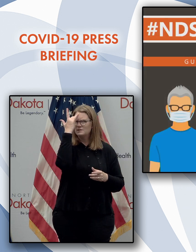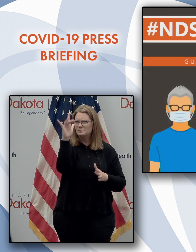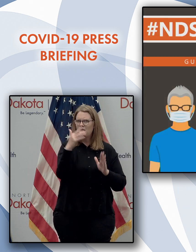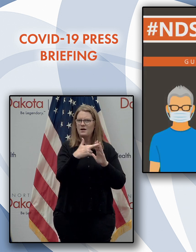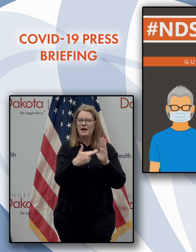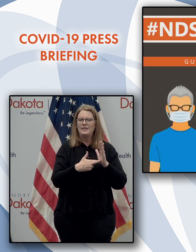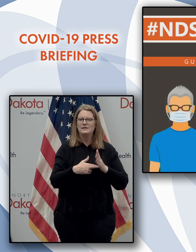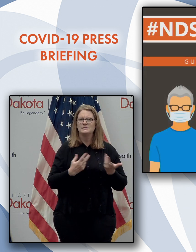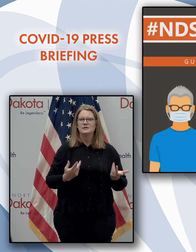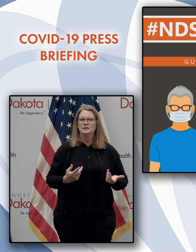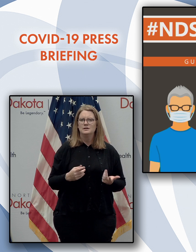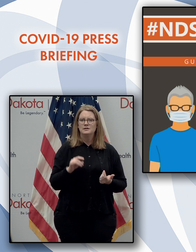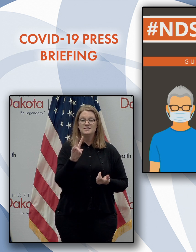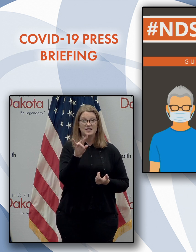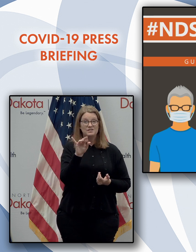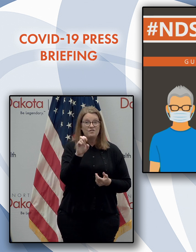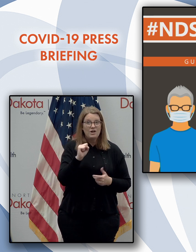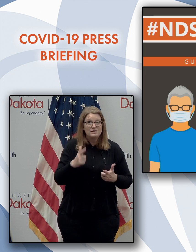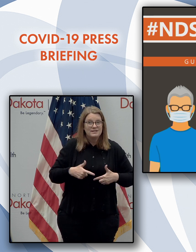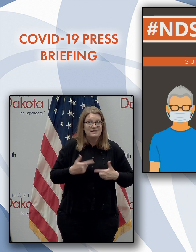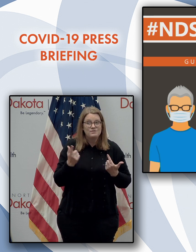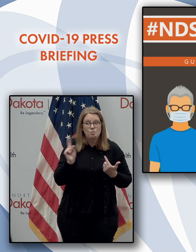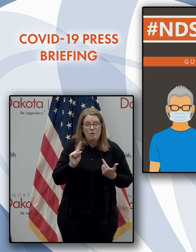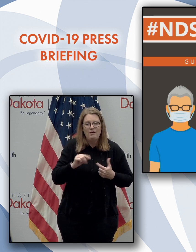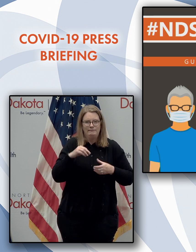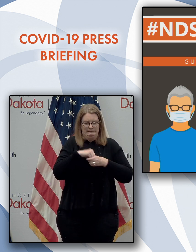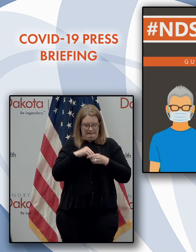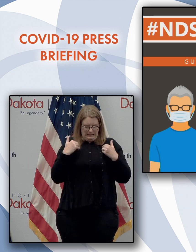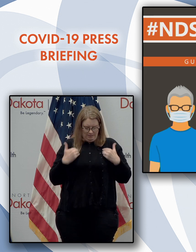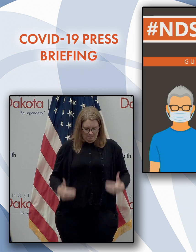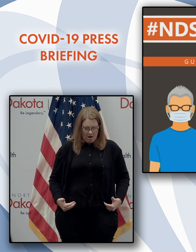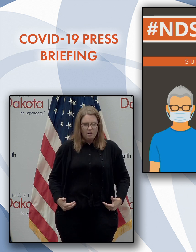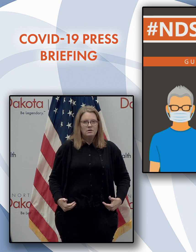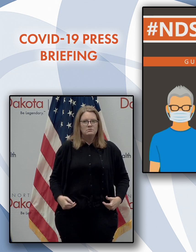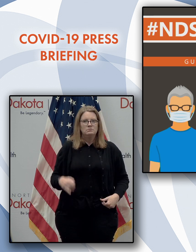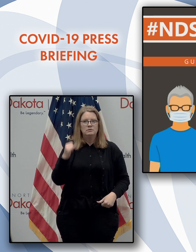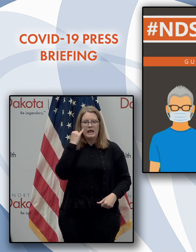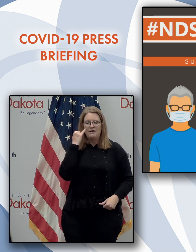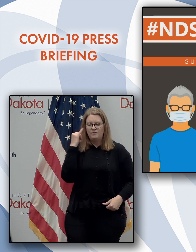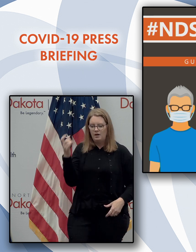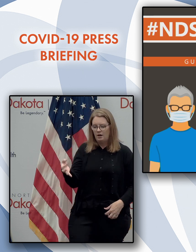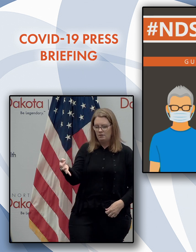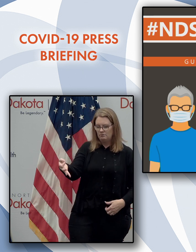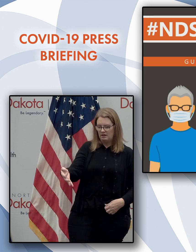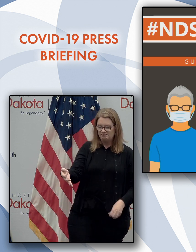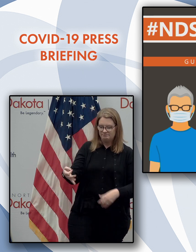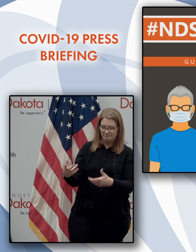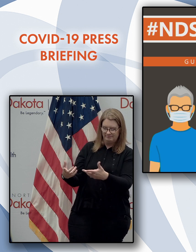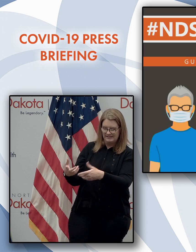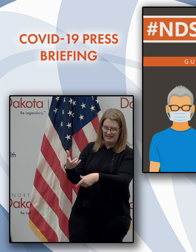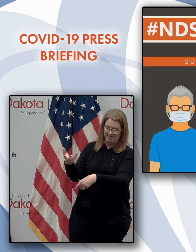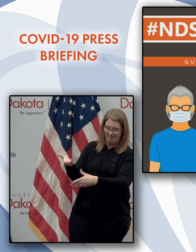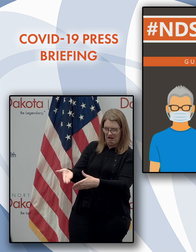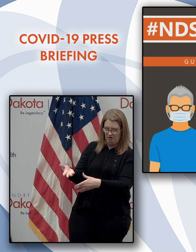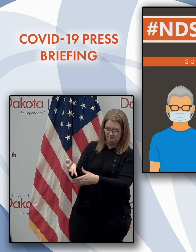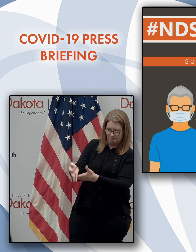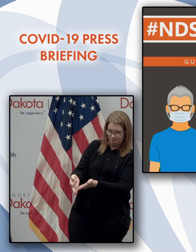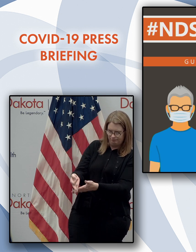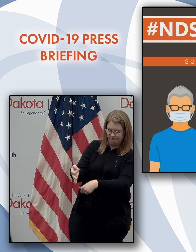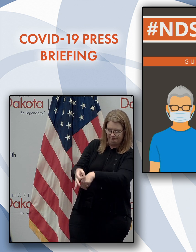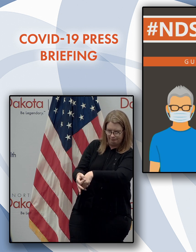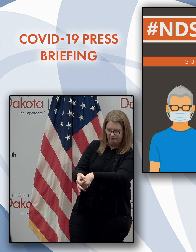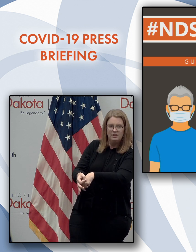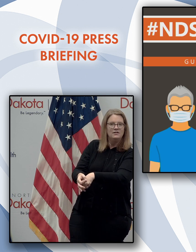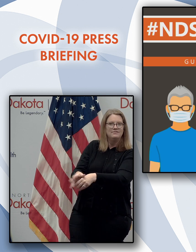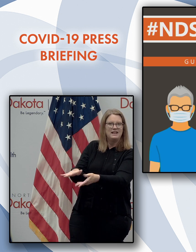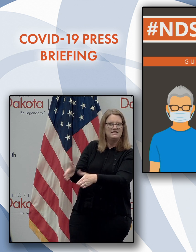this virus only lives in humans. If it doesn't have a host, it eventually dies out, and it jumps from host